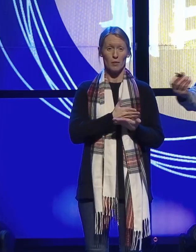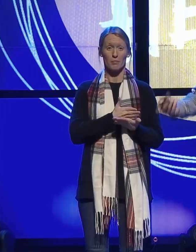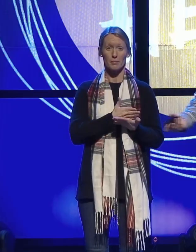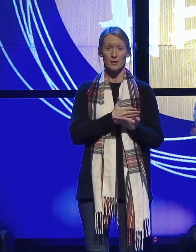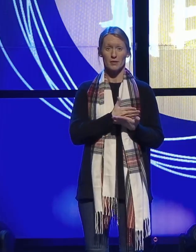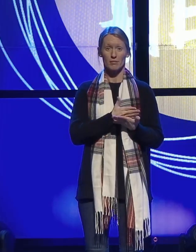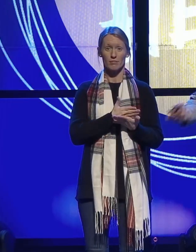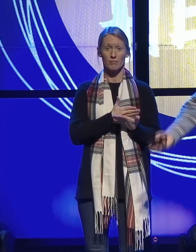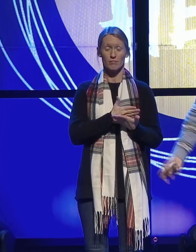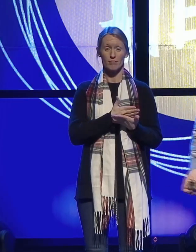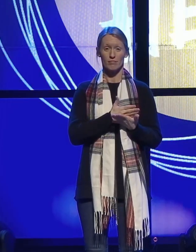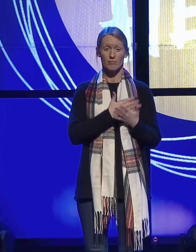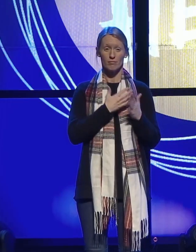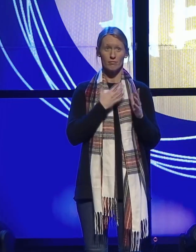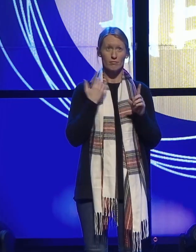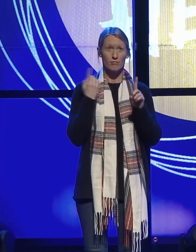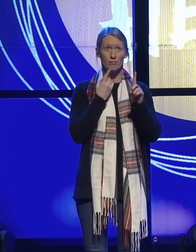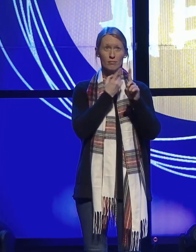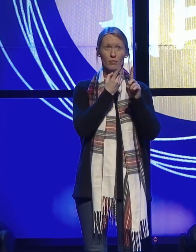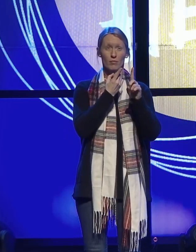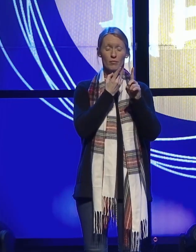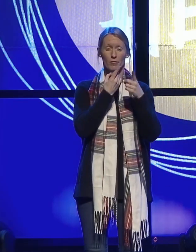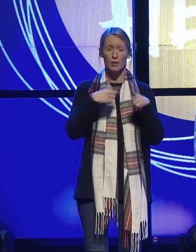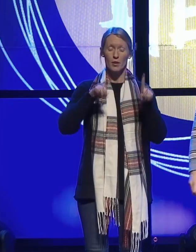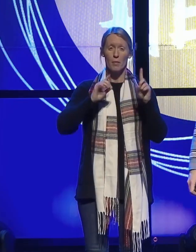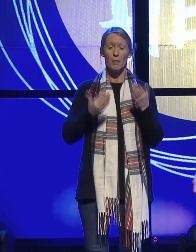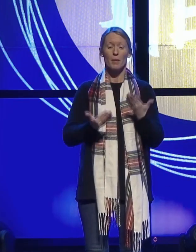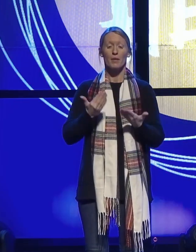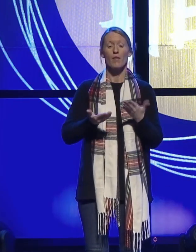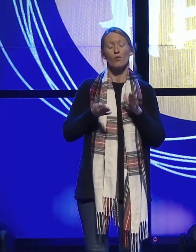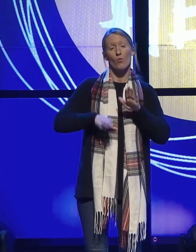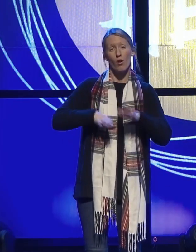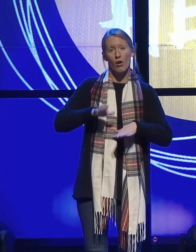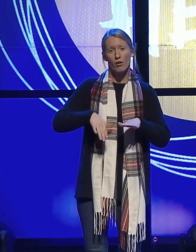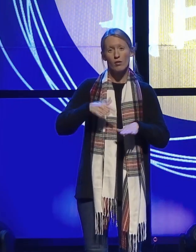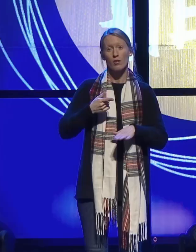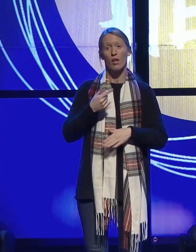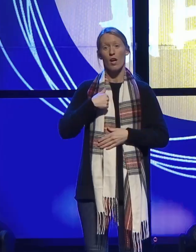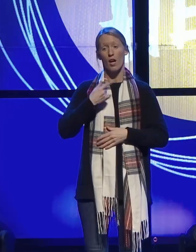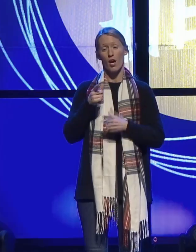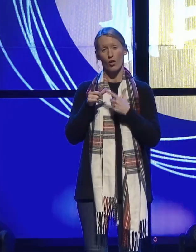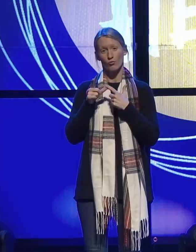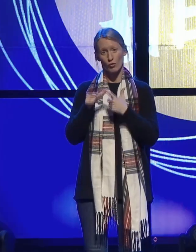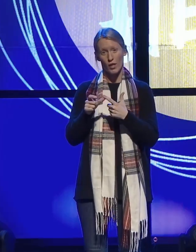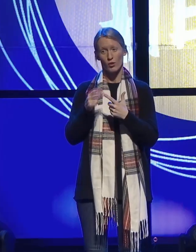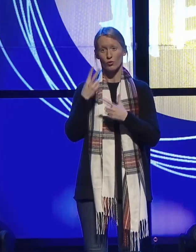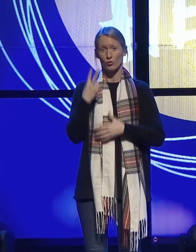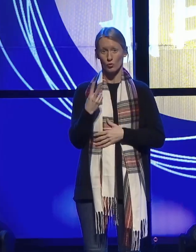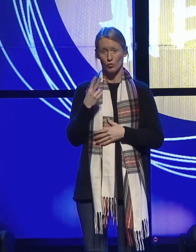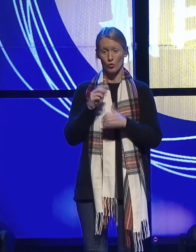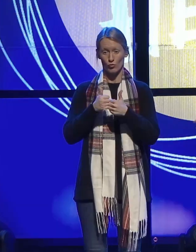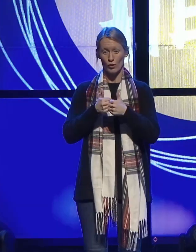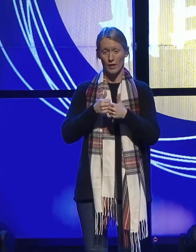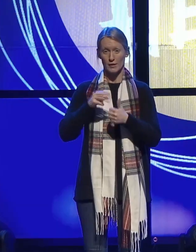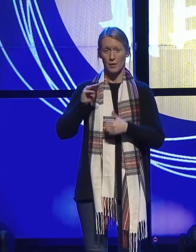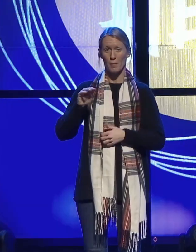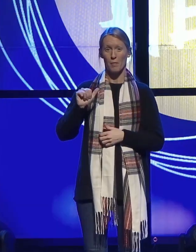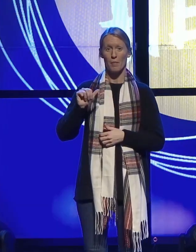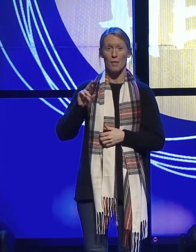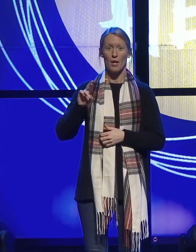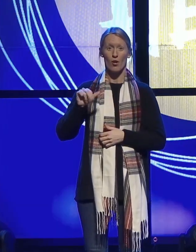One never stops. You might have to walk some. I've run 2 marathons in my life. Well, run is kind of a